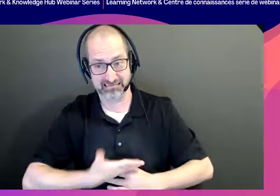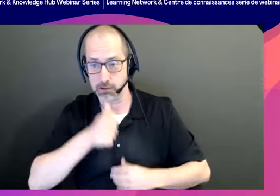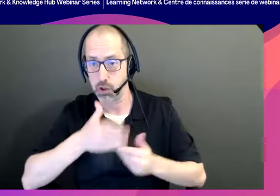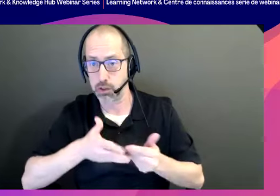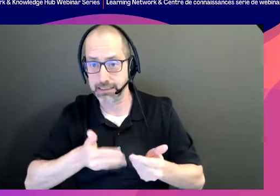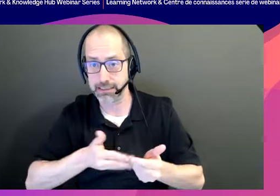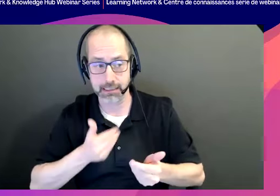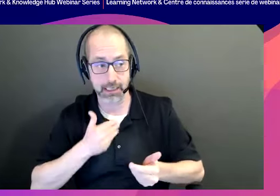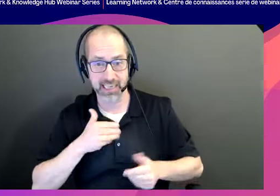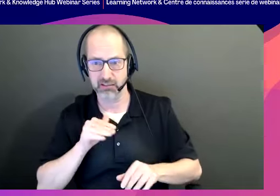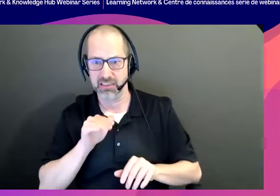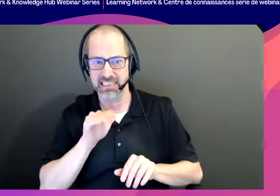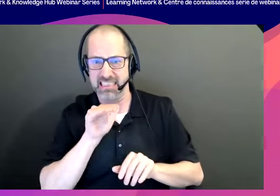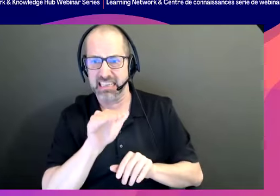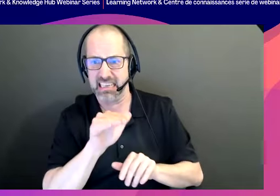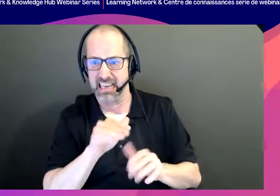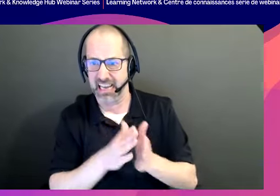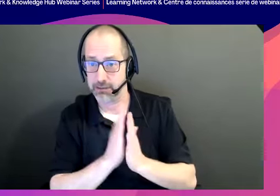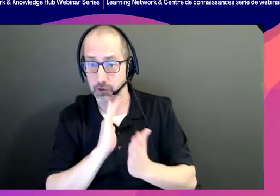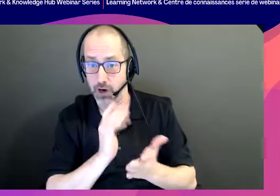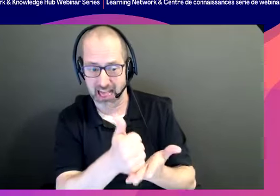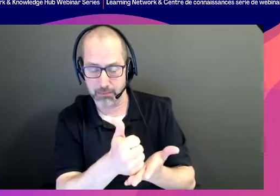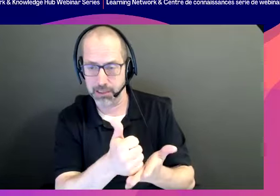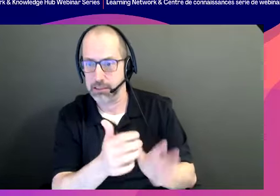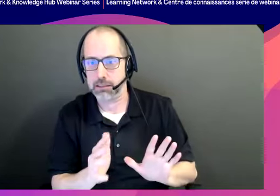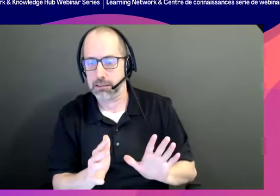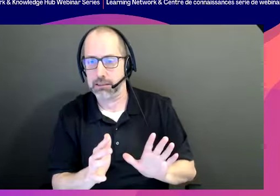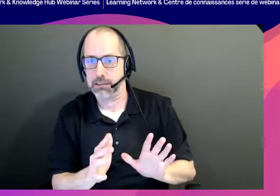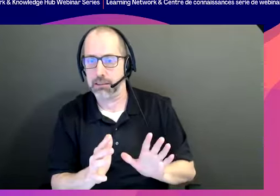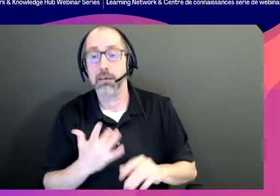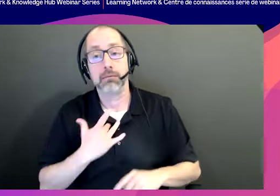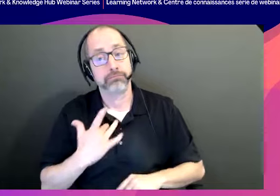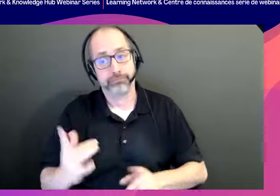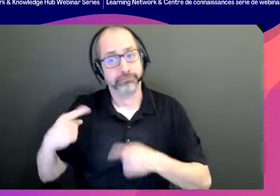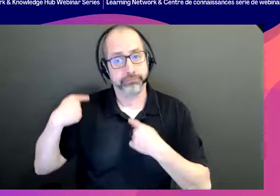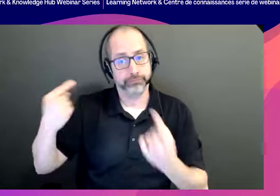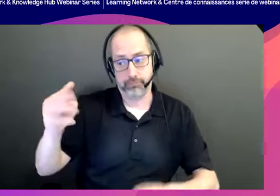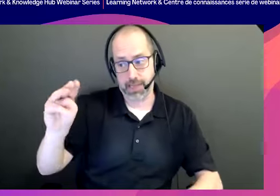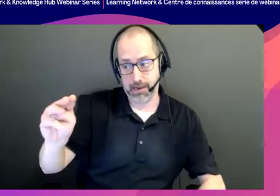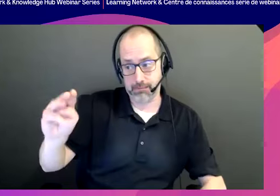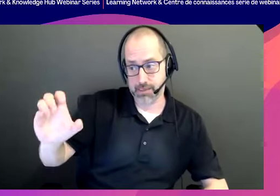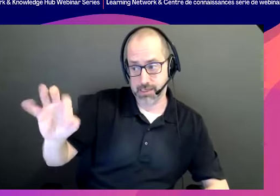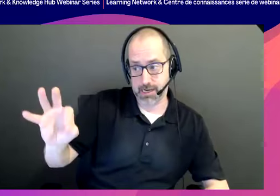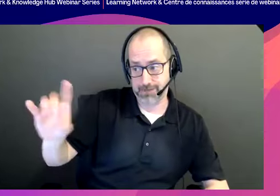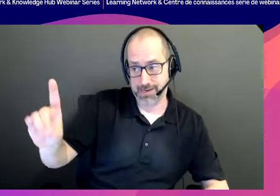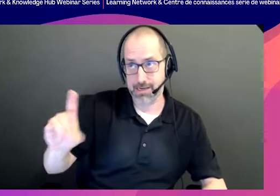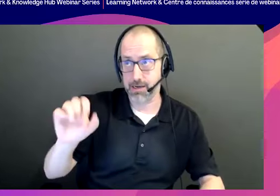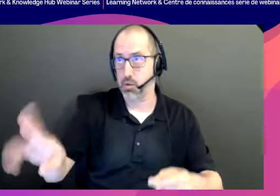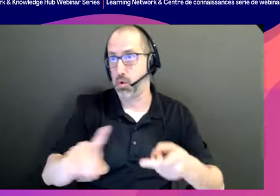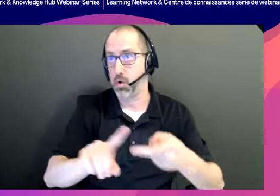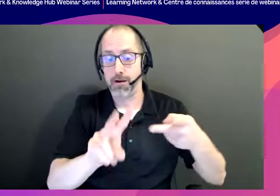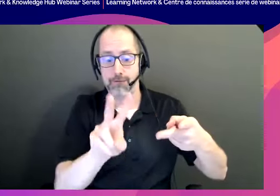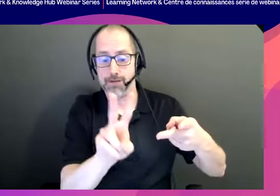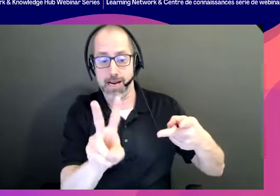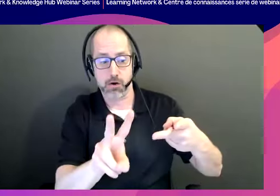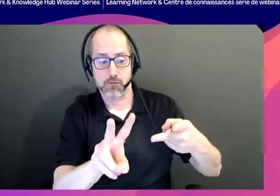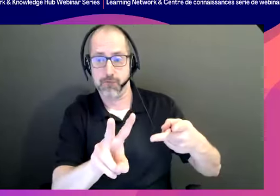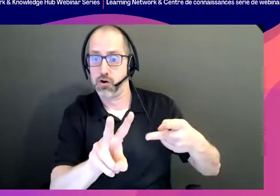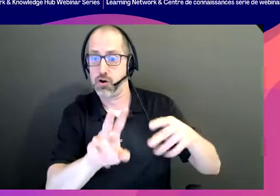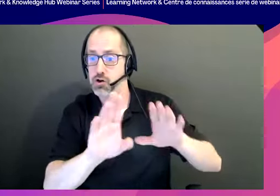so used to having the MCFD or what the Vancouver Aboriginal Child Apprehension